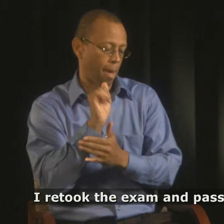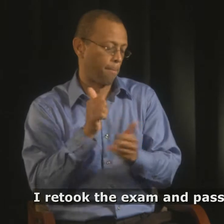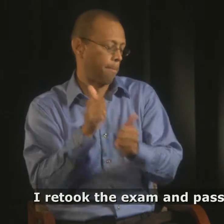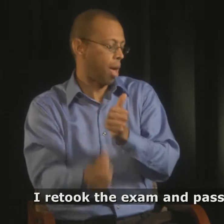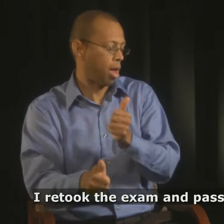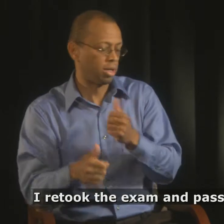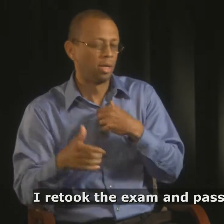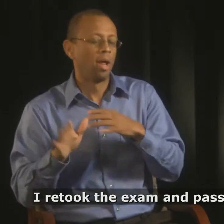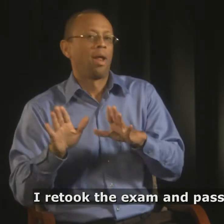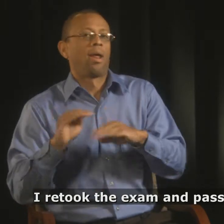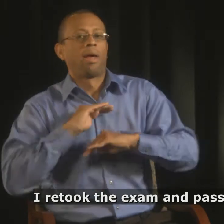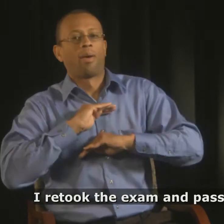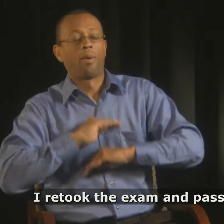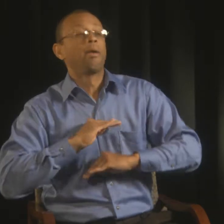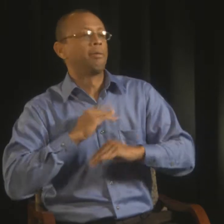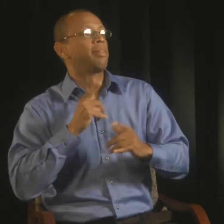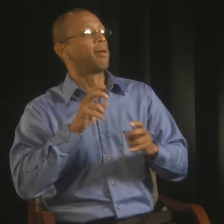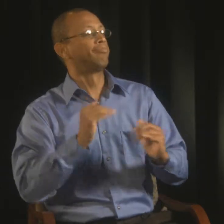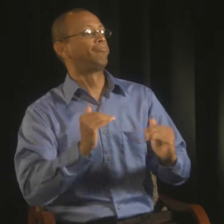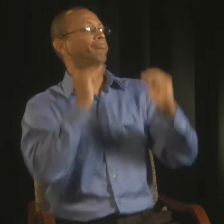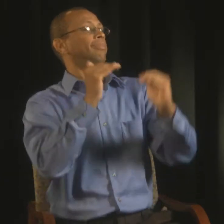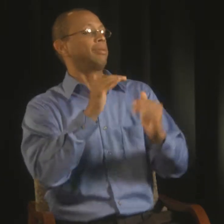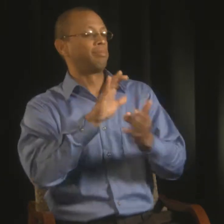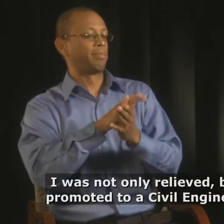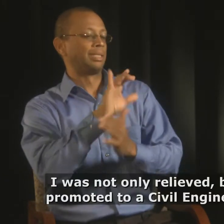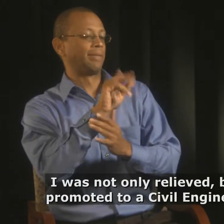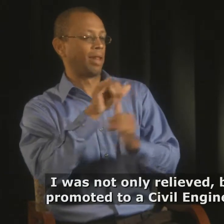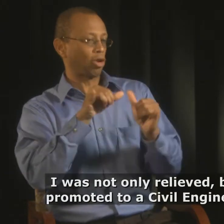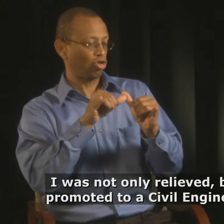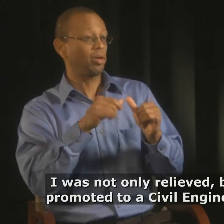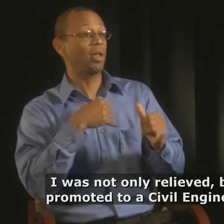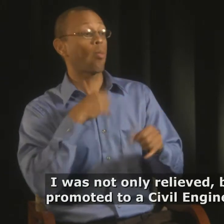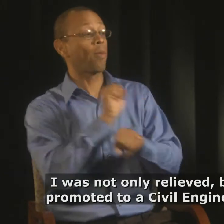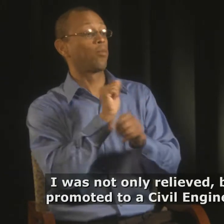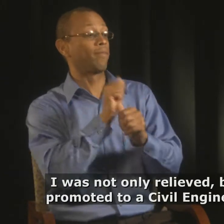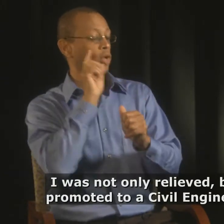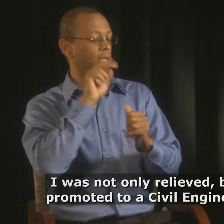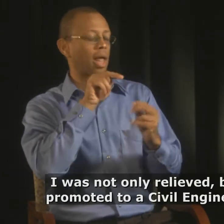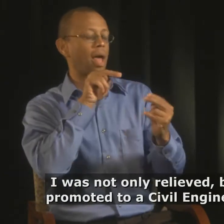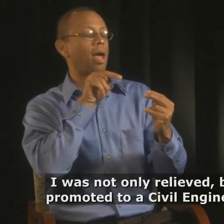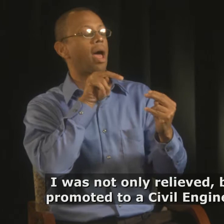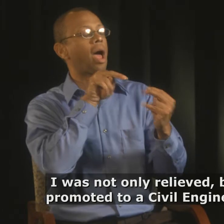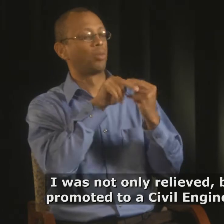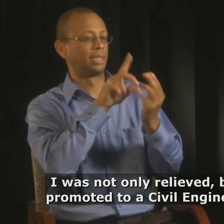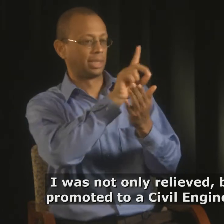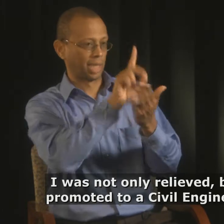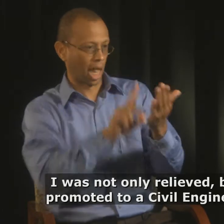exam and passed it. I was not only relieved, but promoted to a civil engineer.